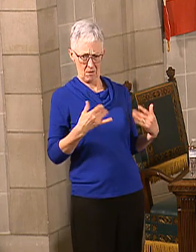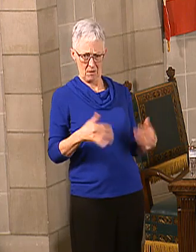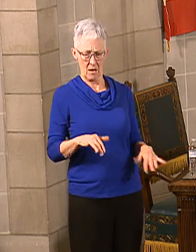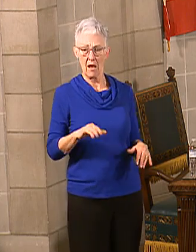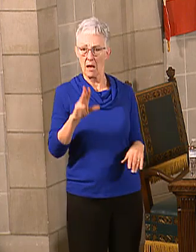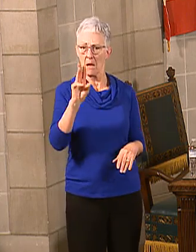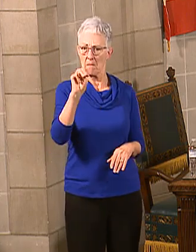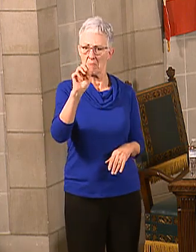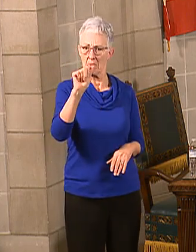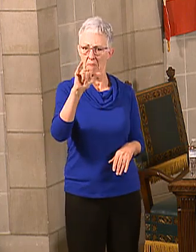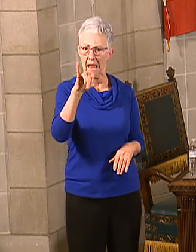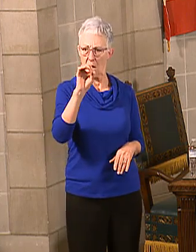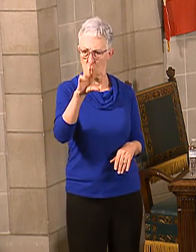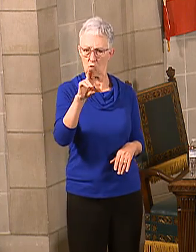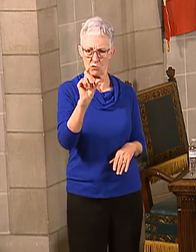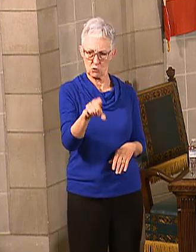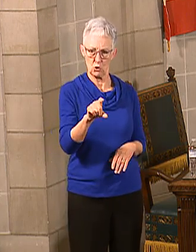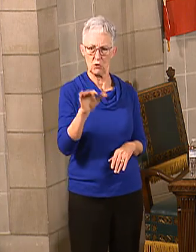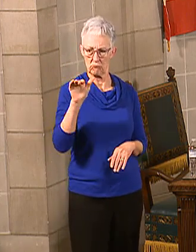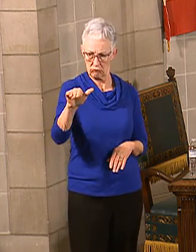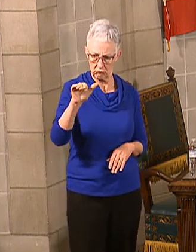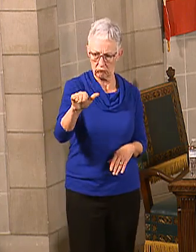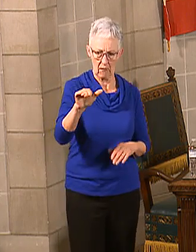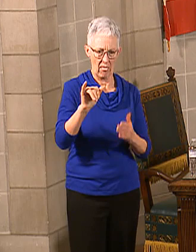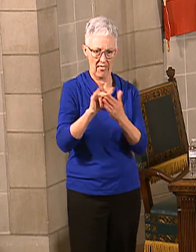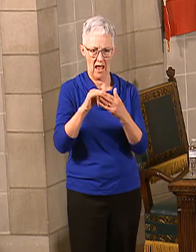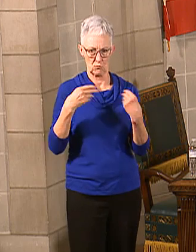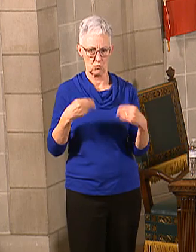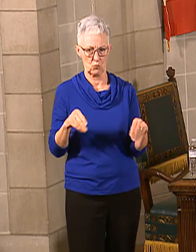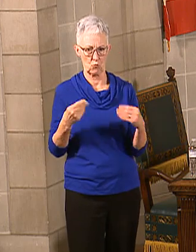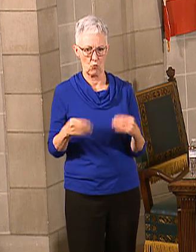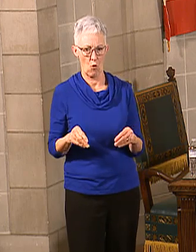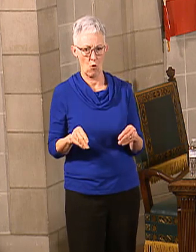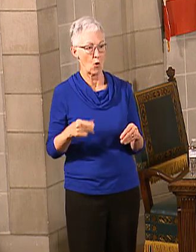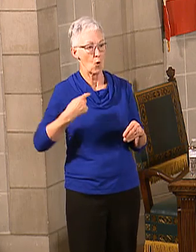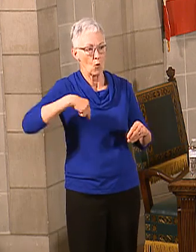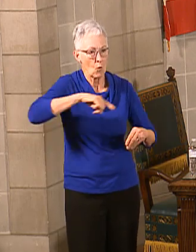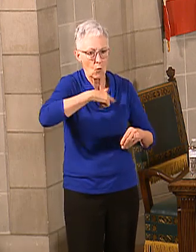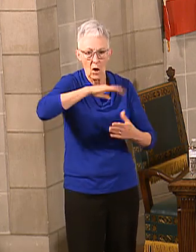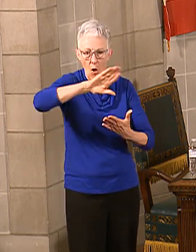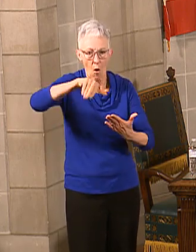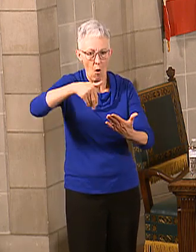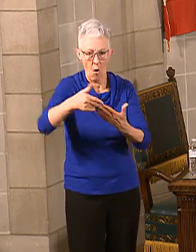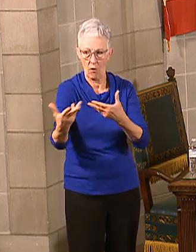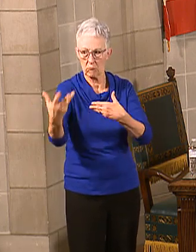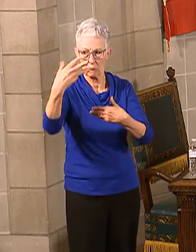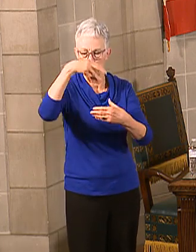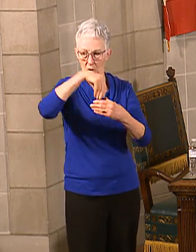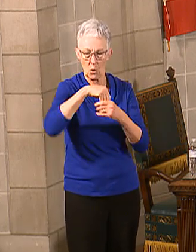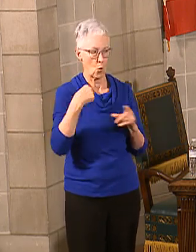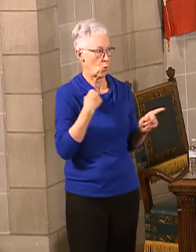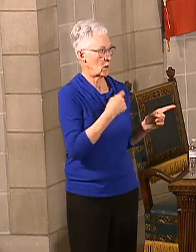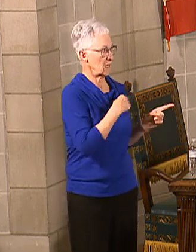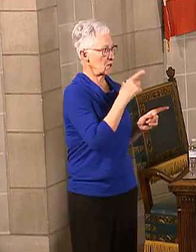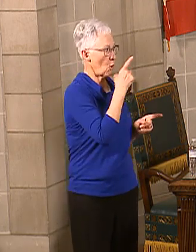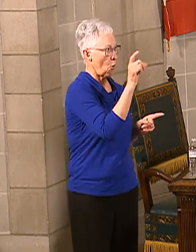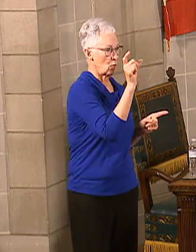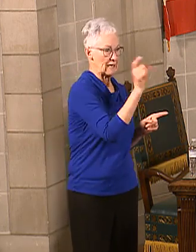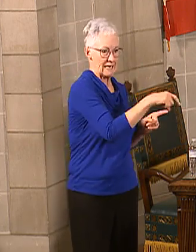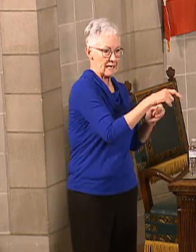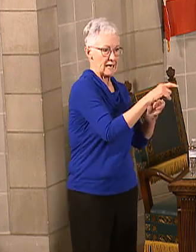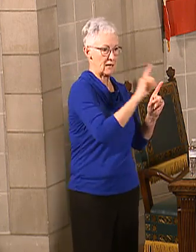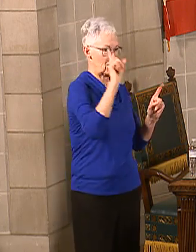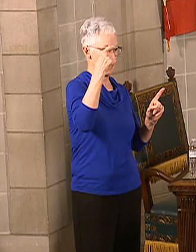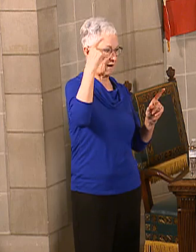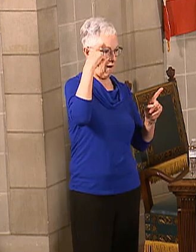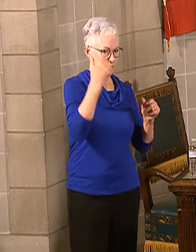those managers and talk to them directly first. Again, we're all in this together, folks. We don't need to bring down a big, heavy hand. Most people do the right thing if you just talk to them about